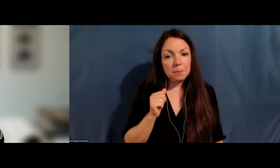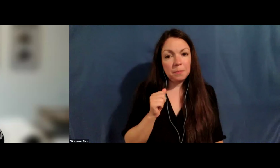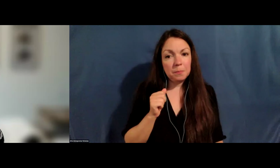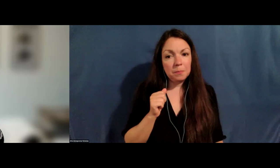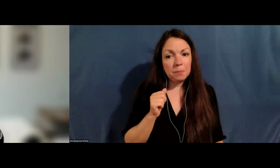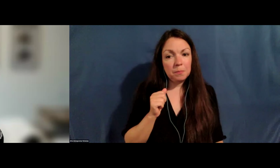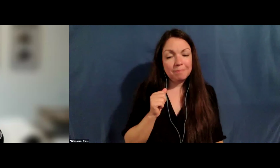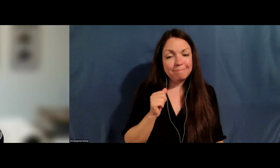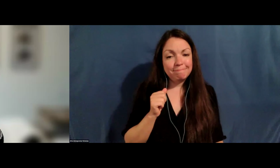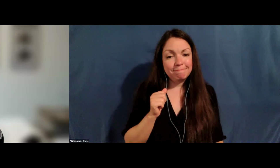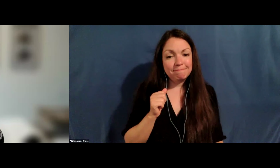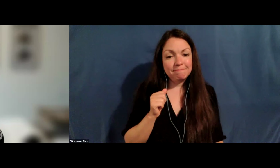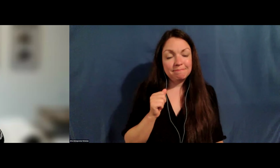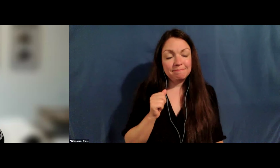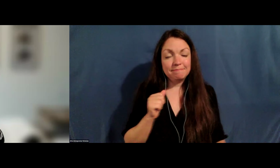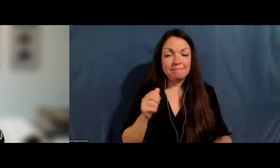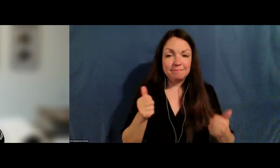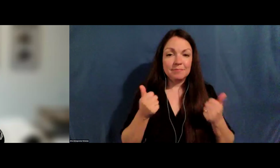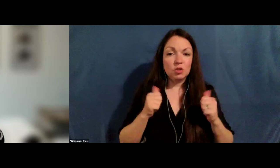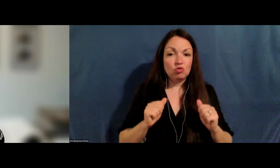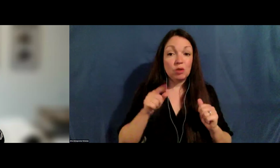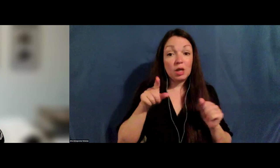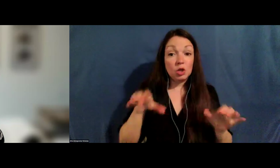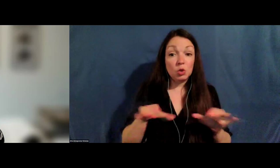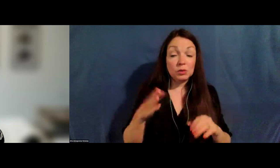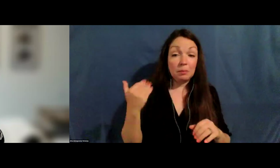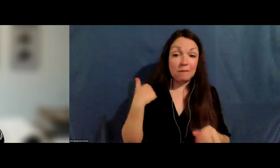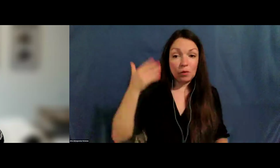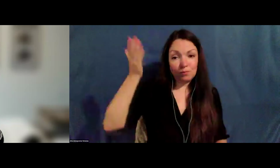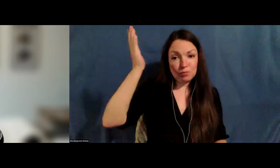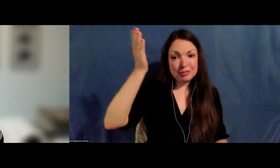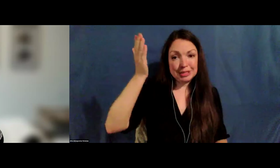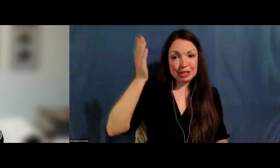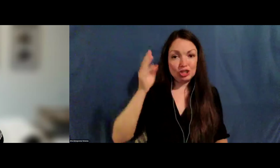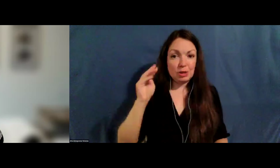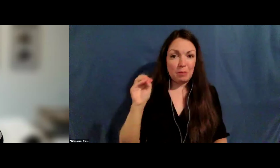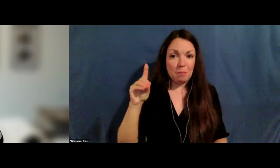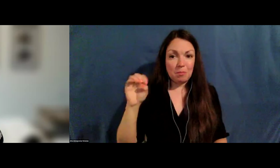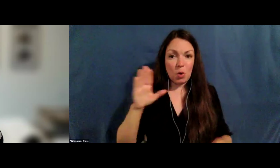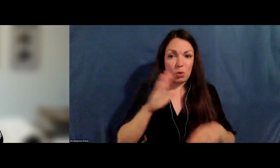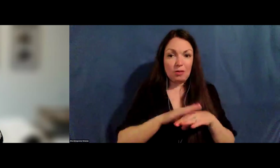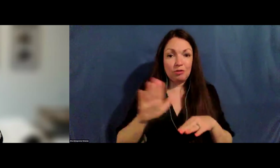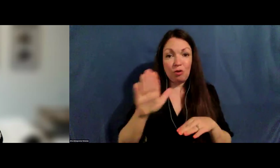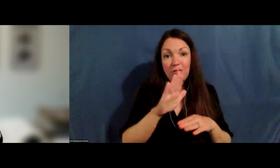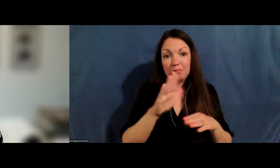Try that presentation mode that you did earlier. Yeah.